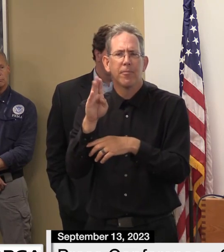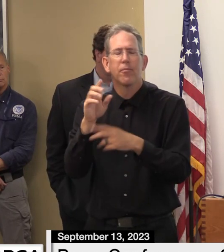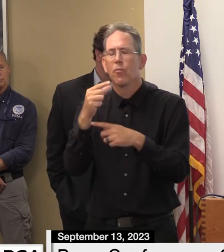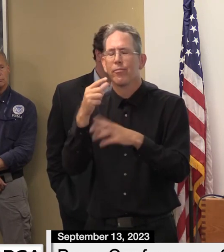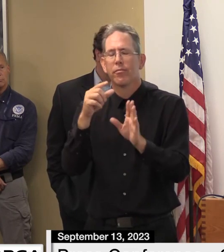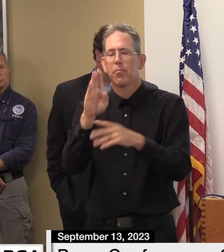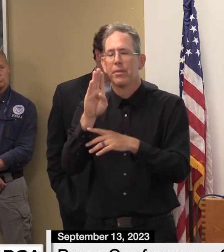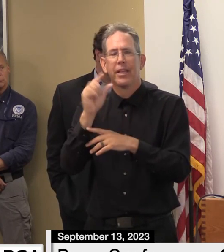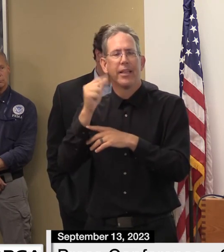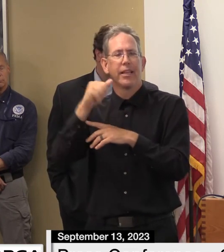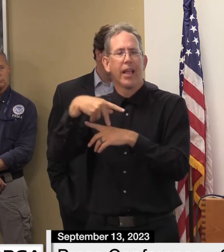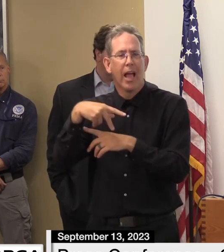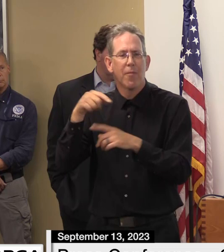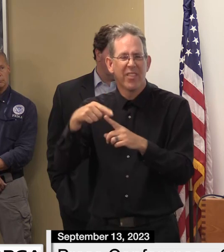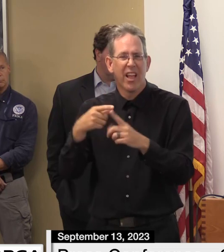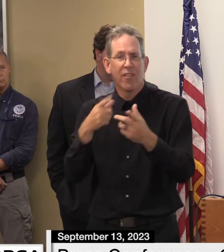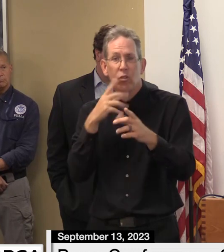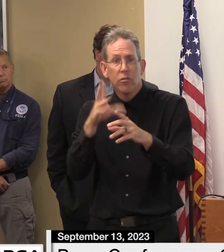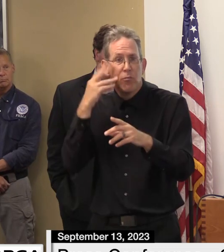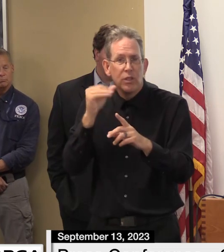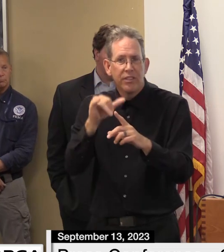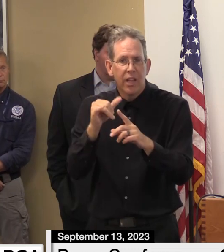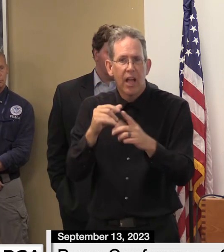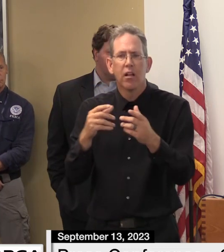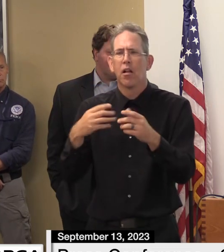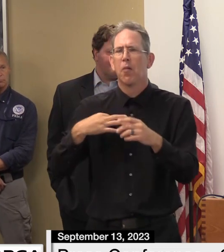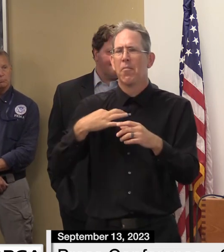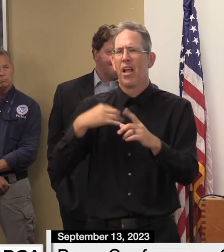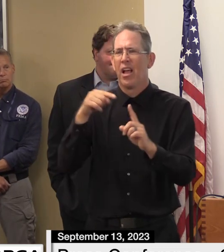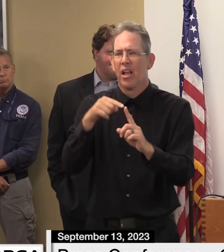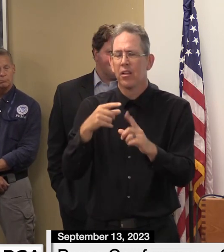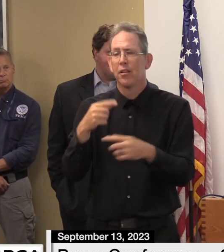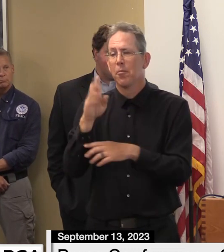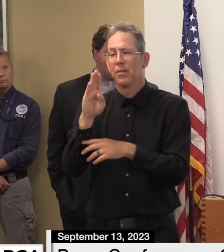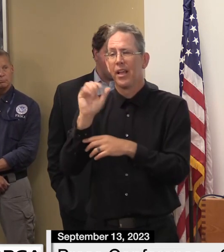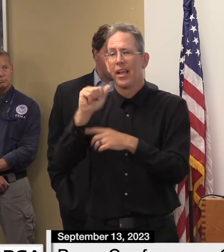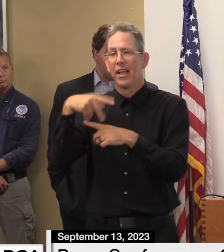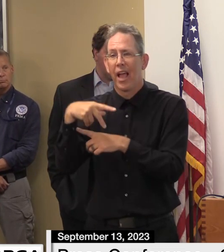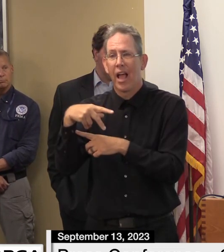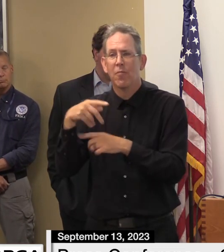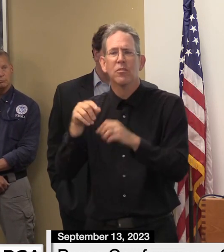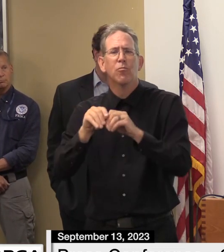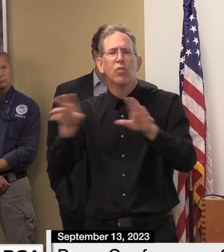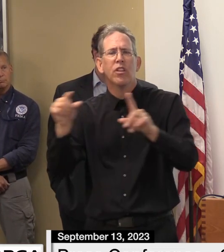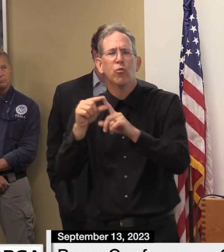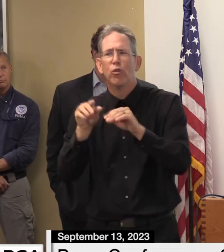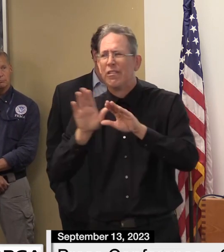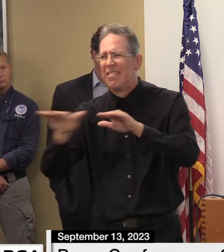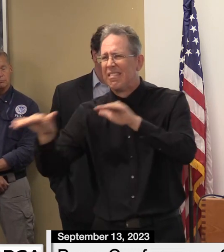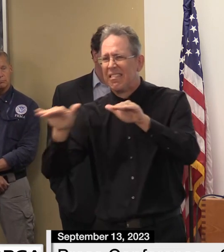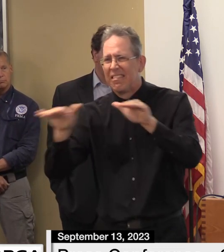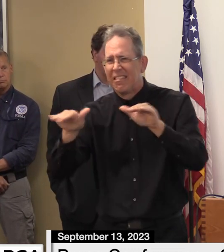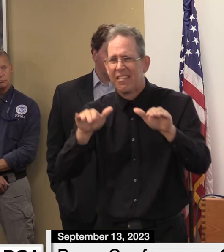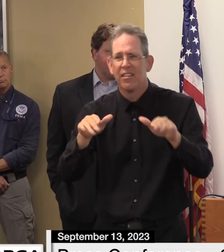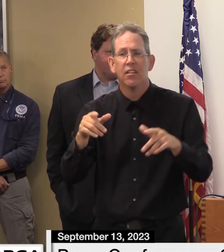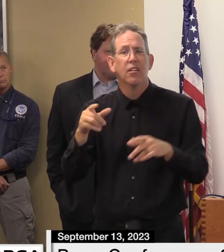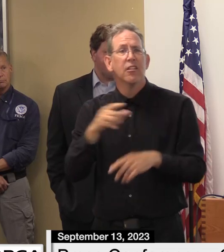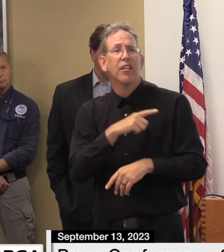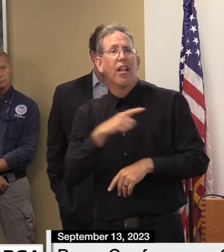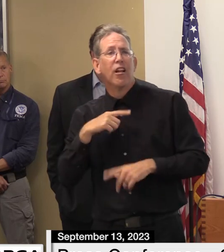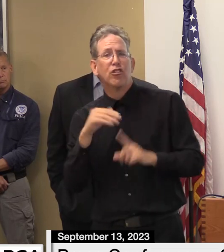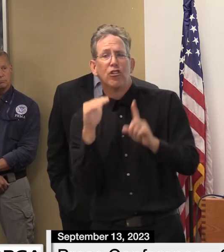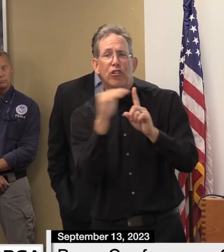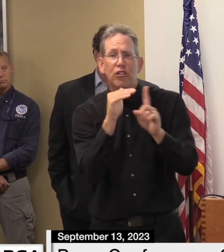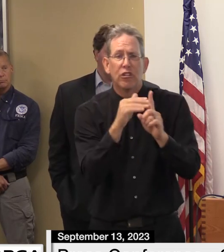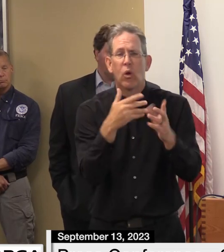folks in the media here, ask you spread the word. Landlords are businesses. There is money available in